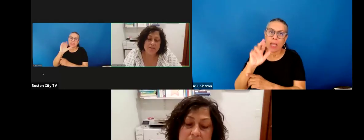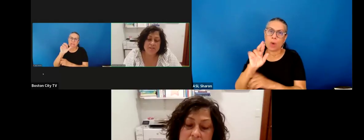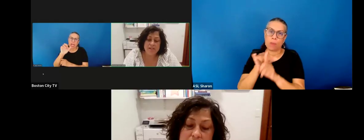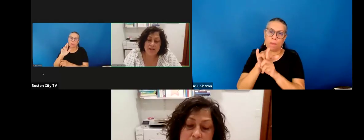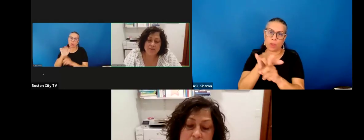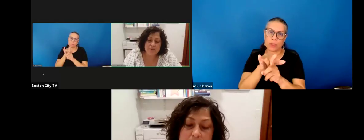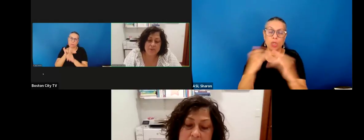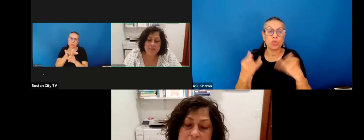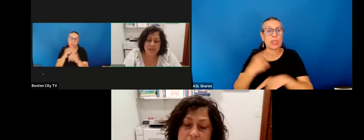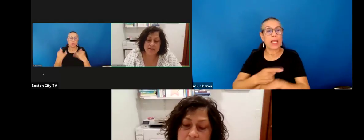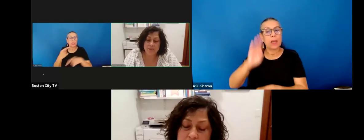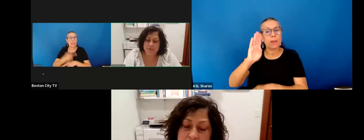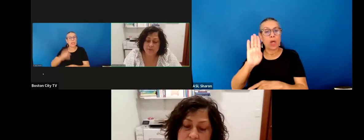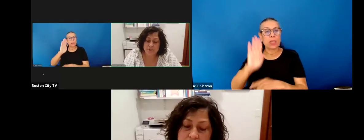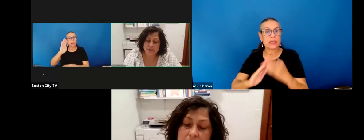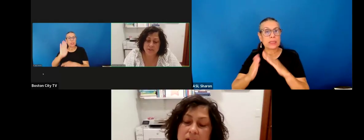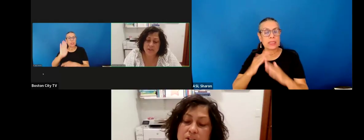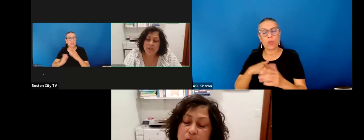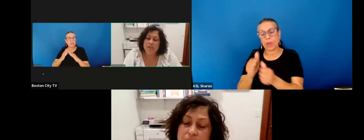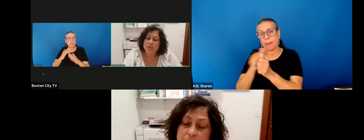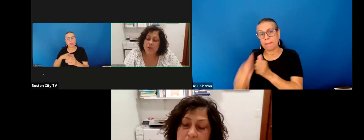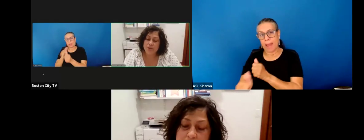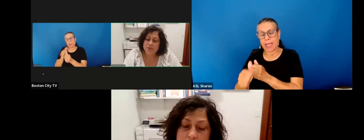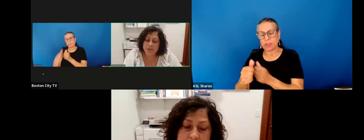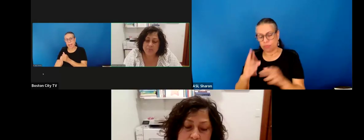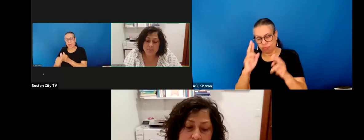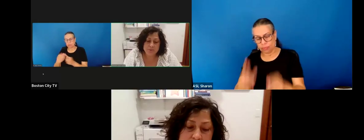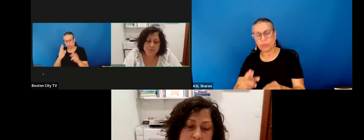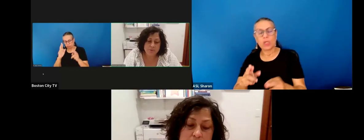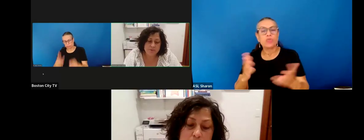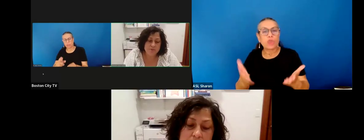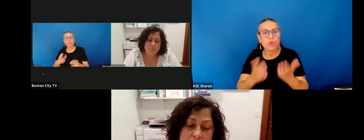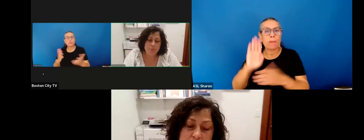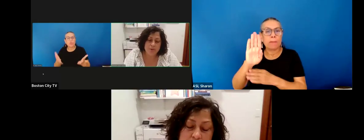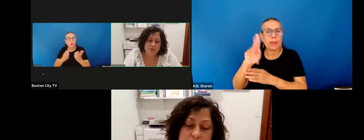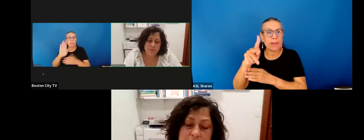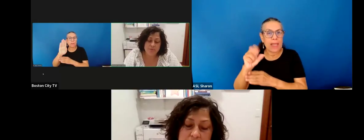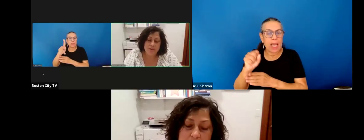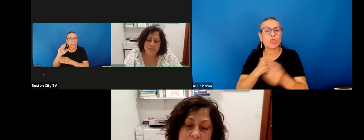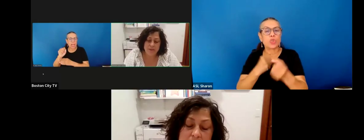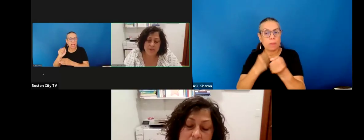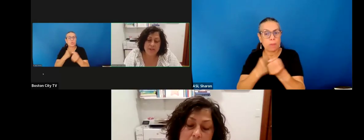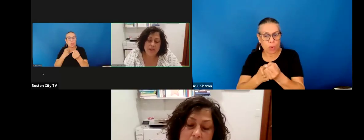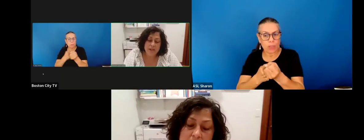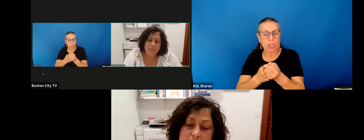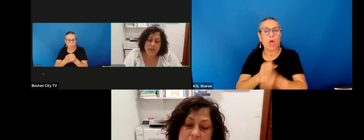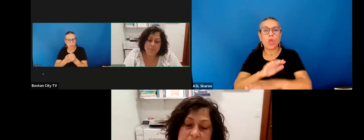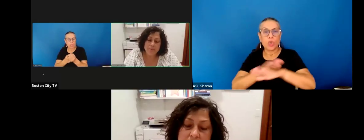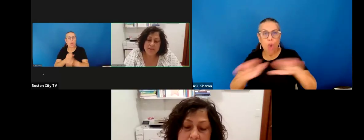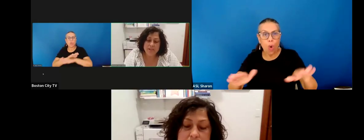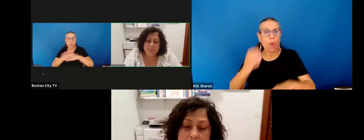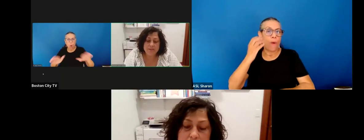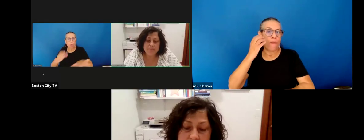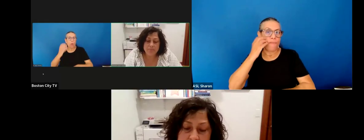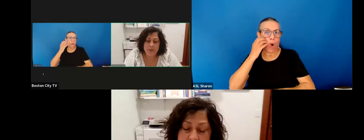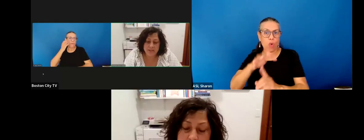the Boston City Council voted to pass a resolution to urge Boston Public Schools to support a phone-free environment by